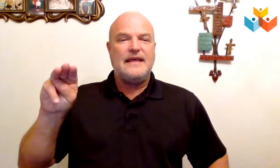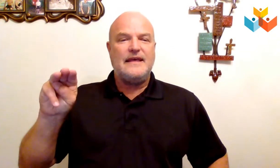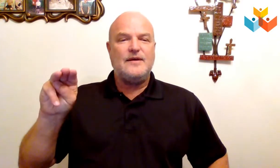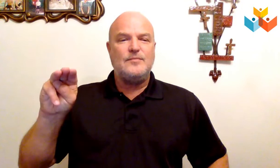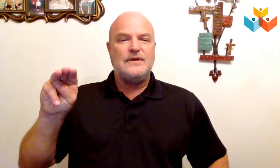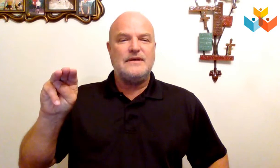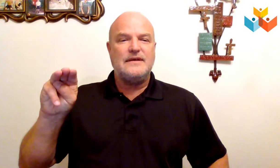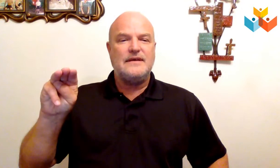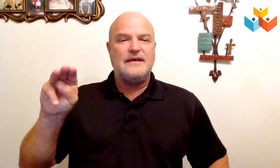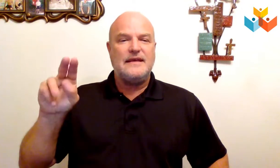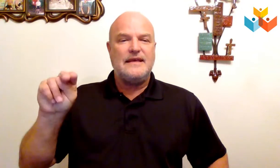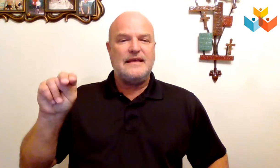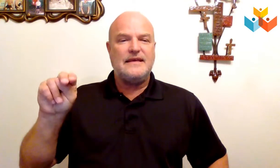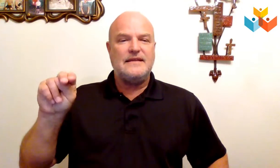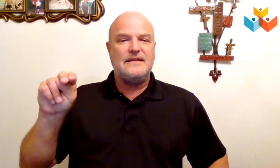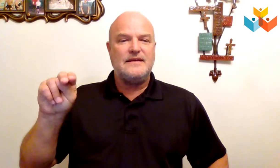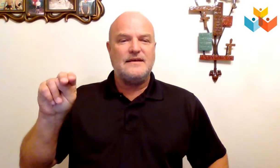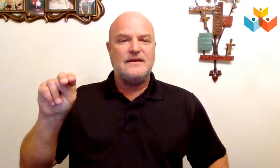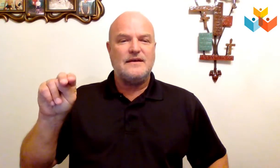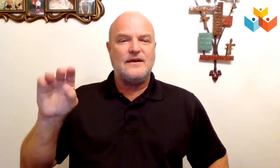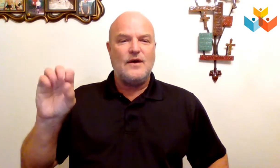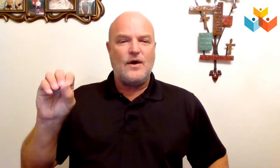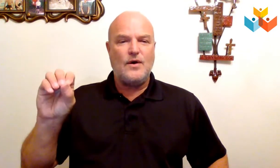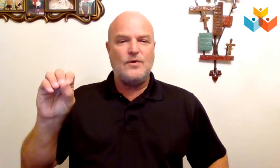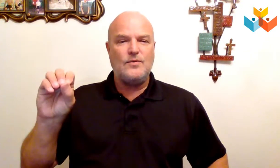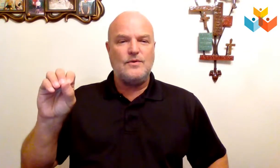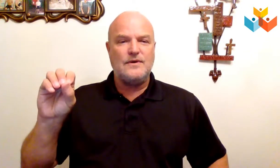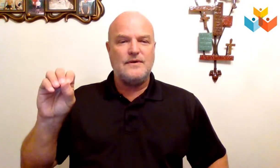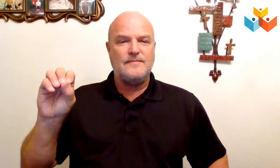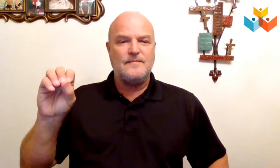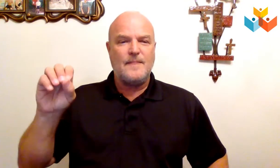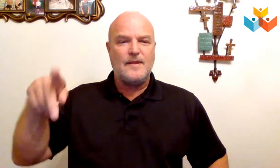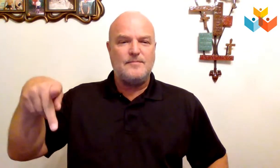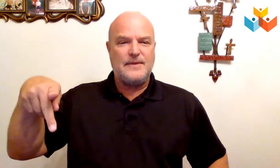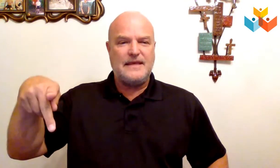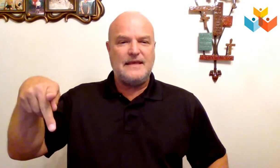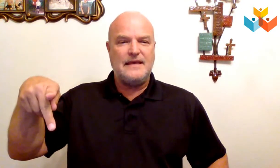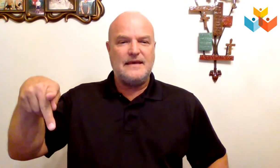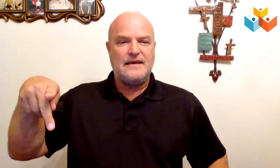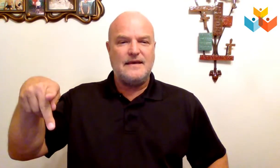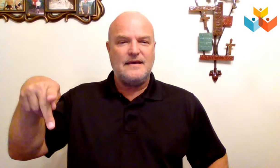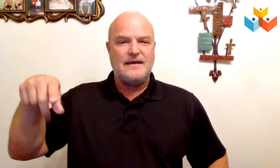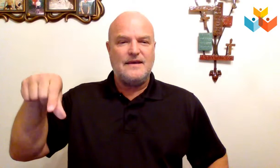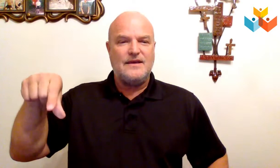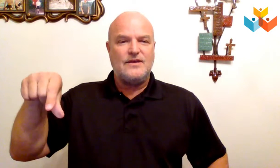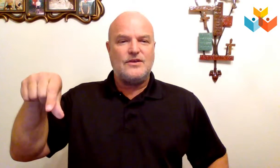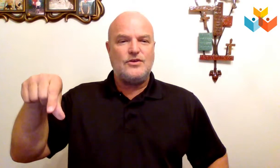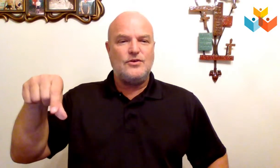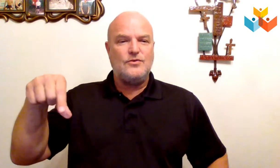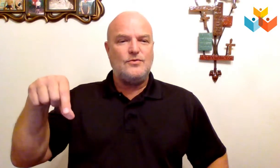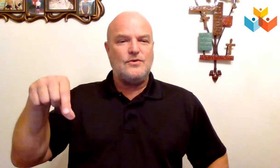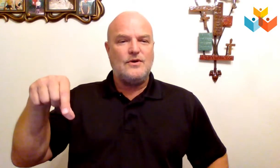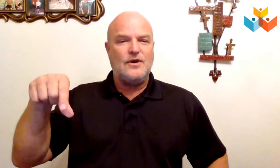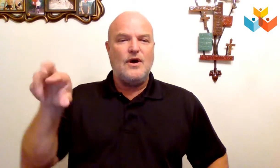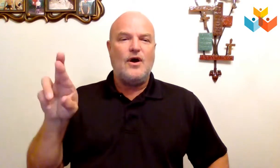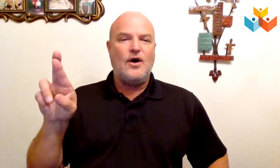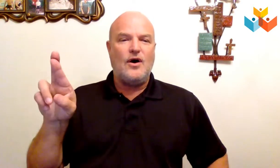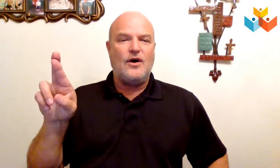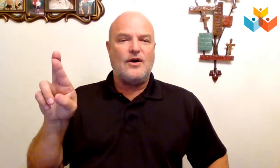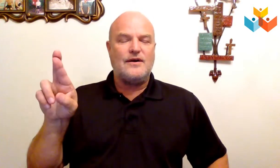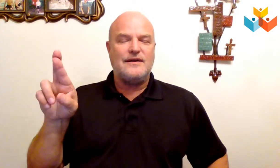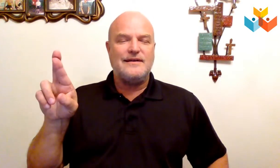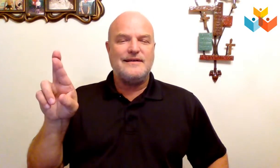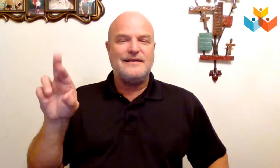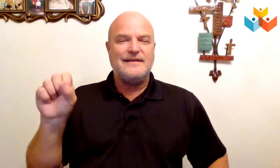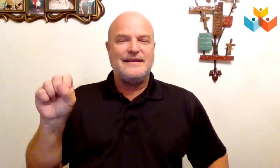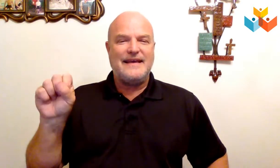L, M, N, O, P,